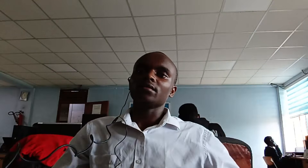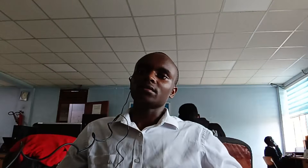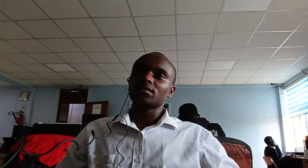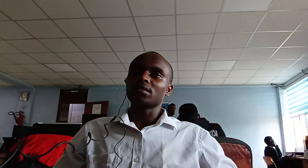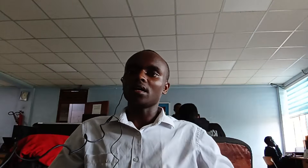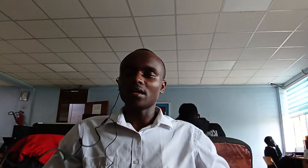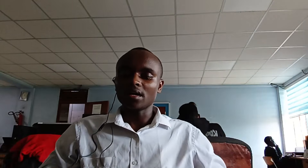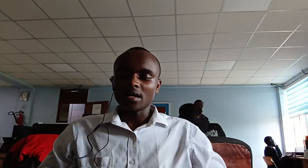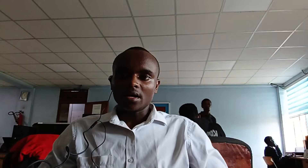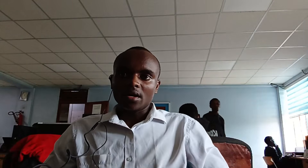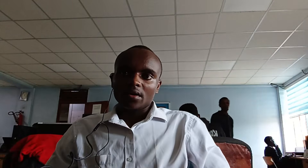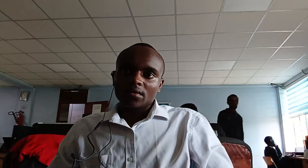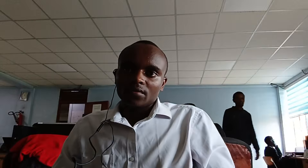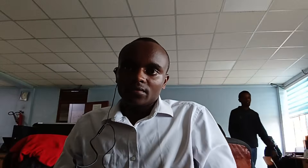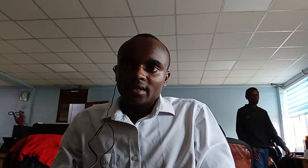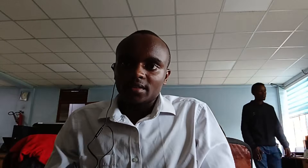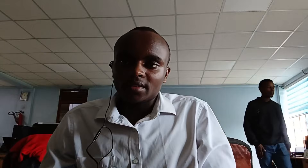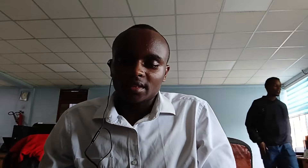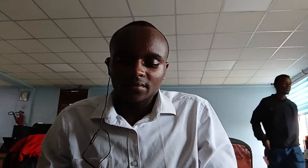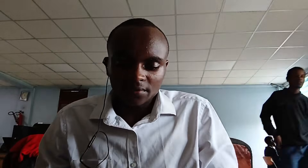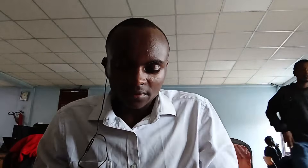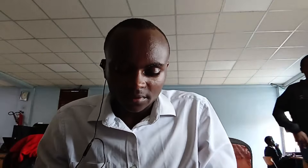Divorce. We've got the sign for